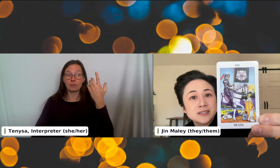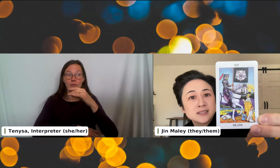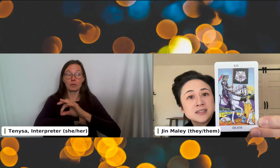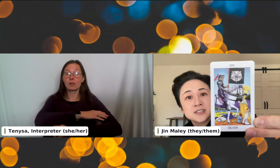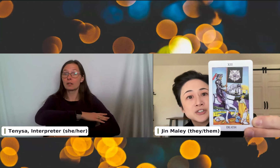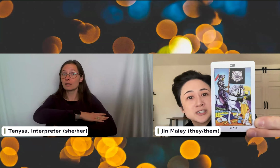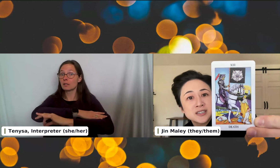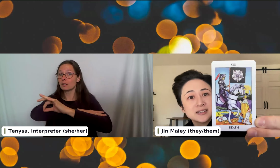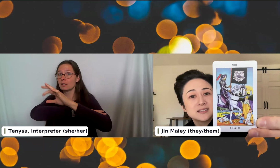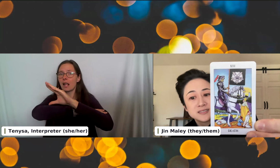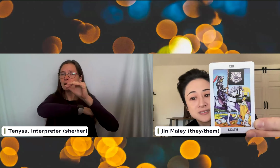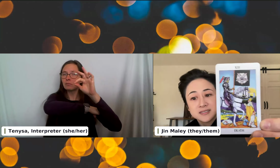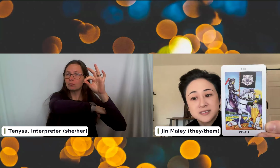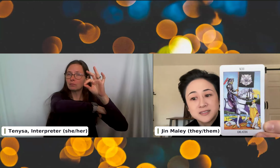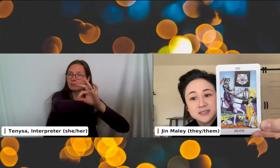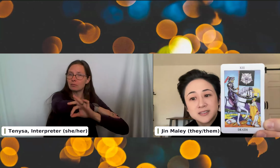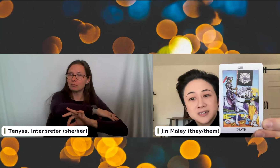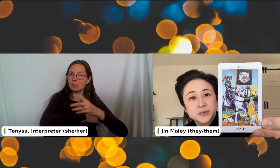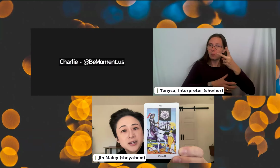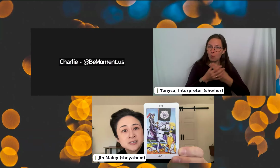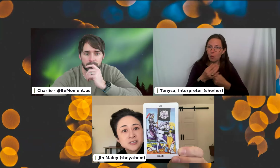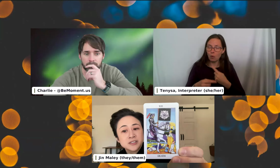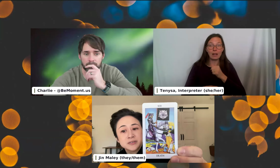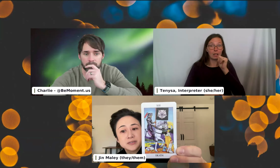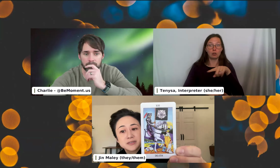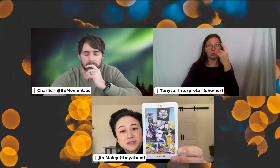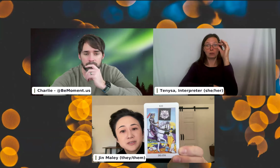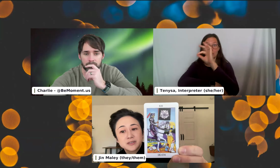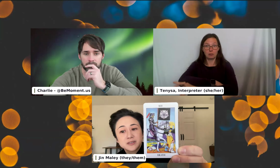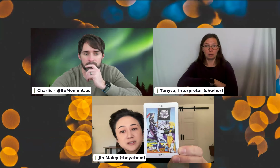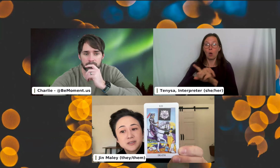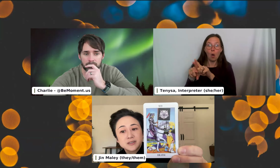sun rises. It doesn't just set. It rises too.